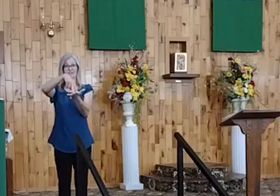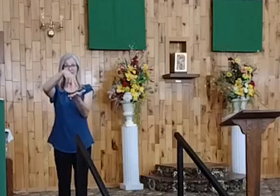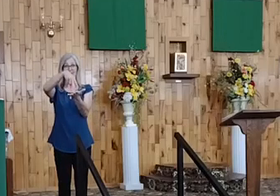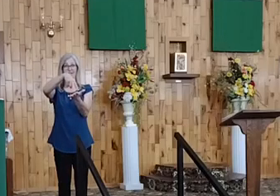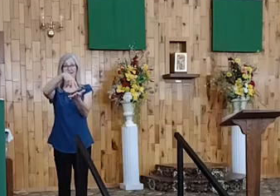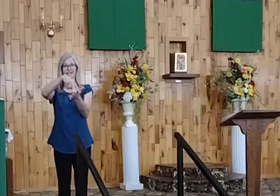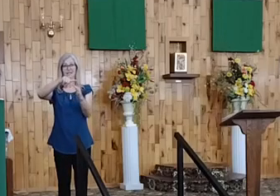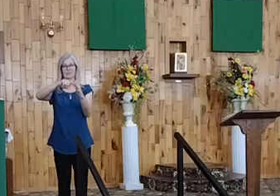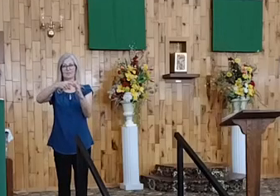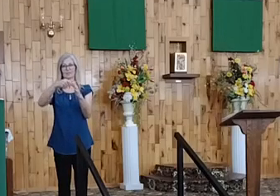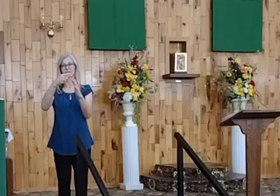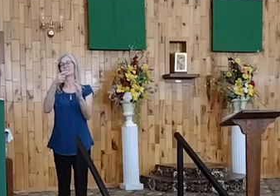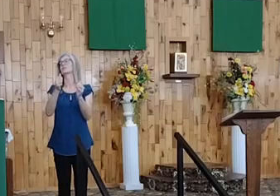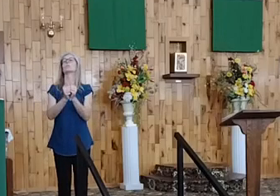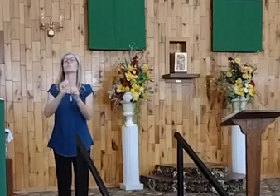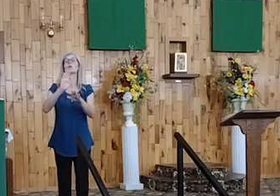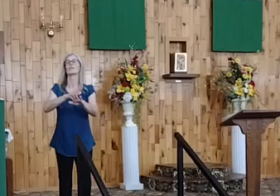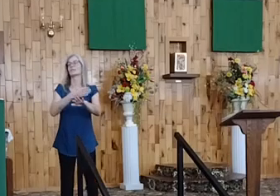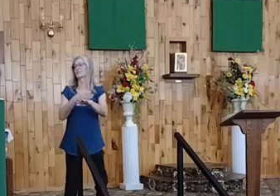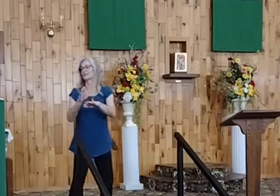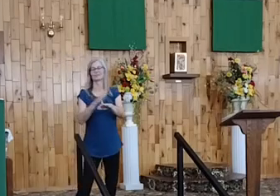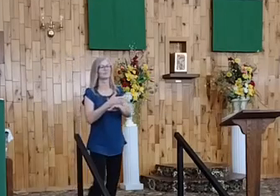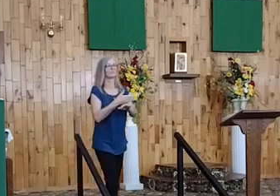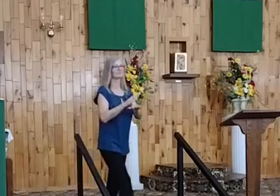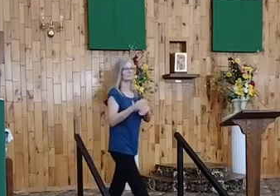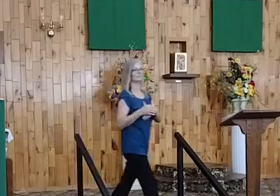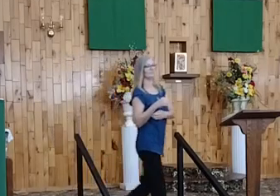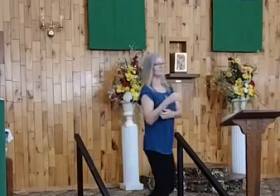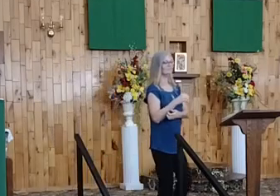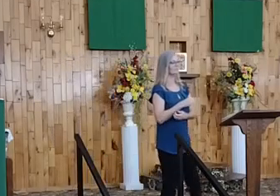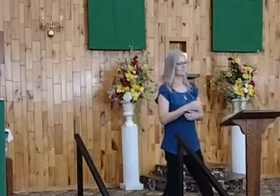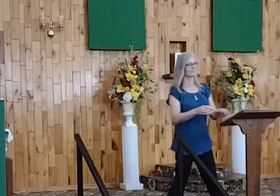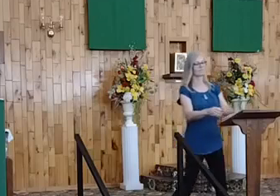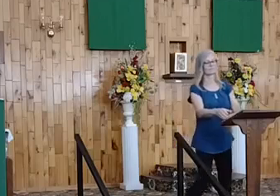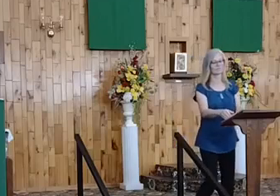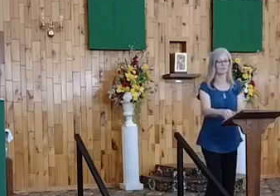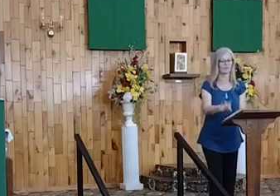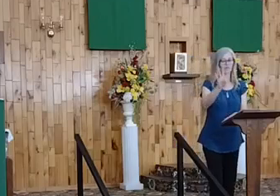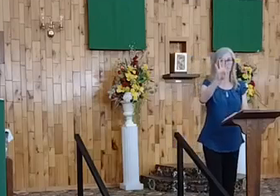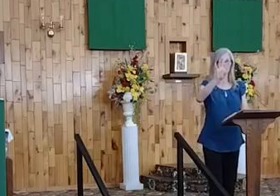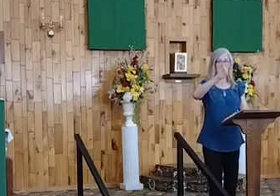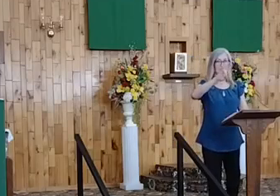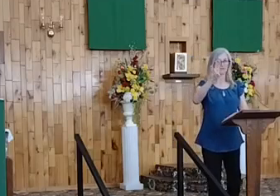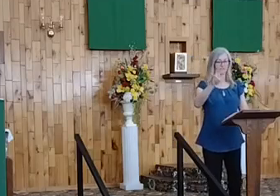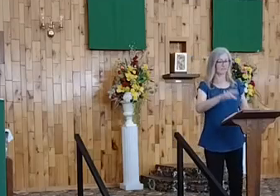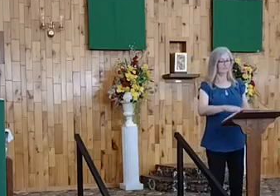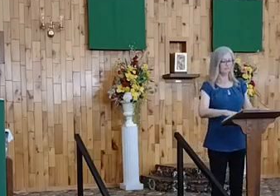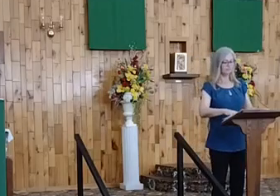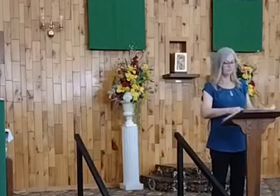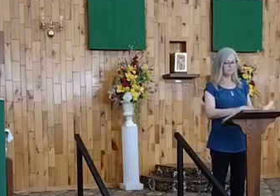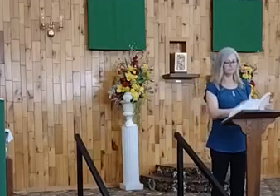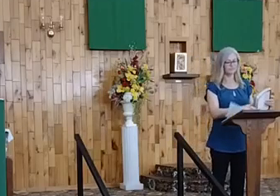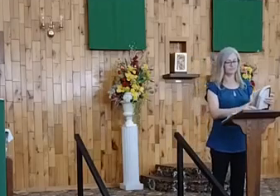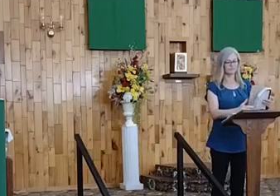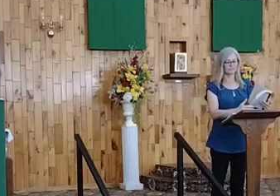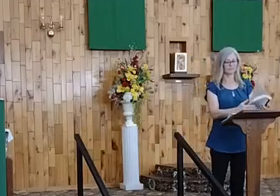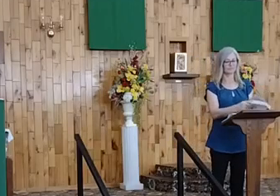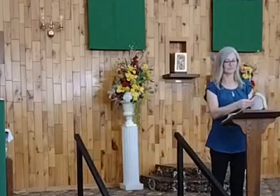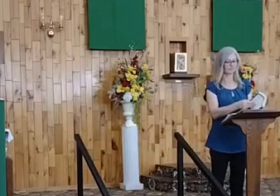Begin our Mass with song. Our entrance hymn this morning is in the Heritage Missal at number 477, Canticle of the